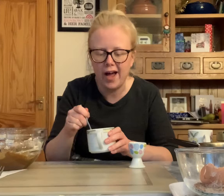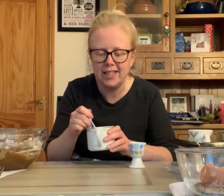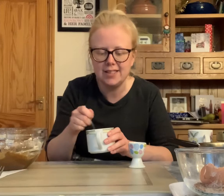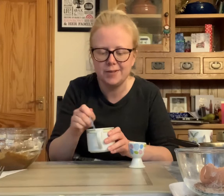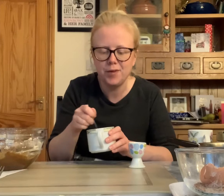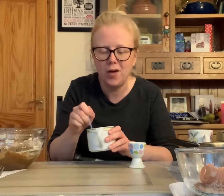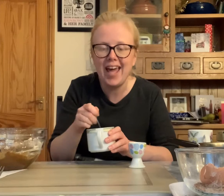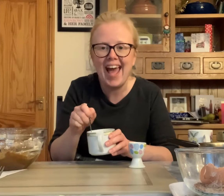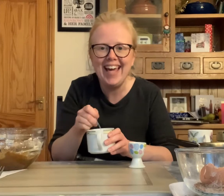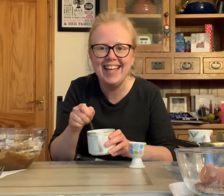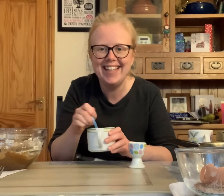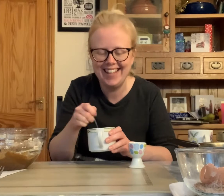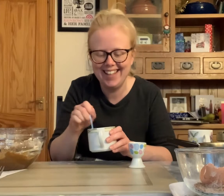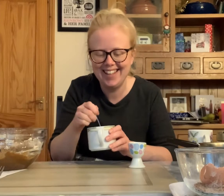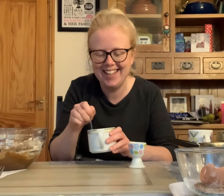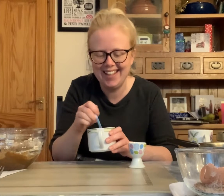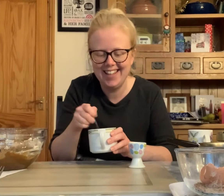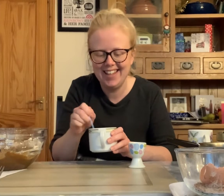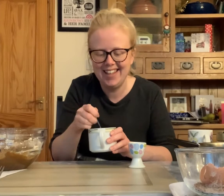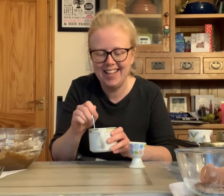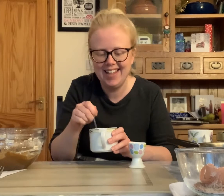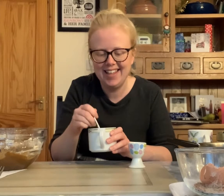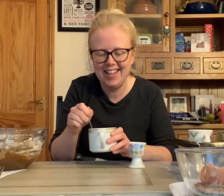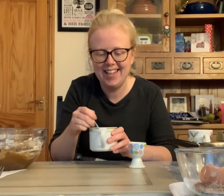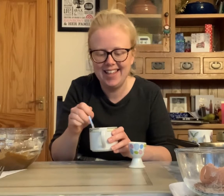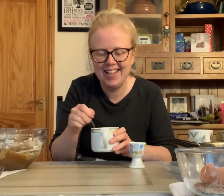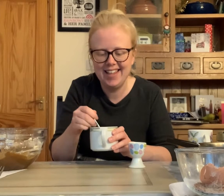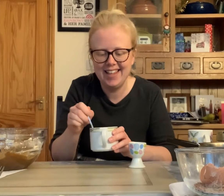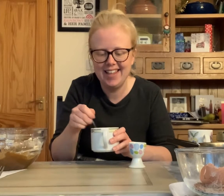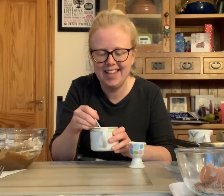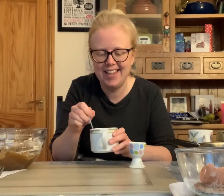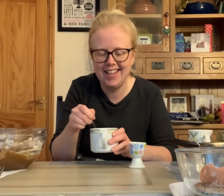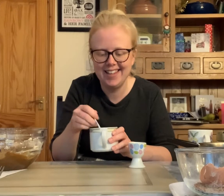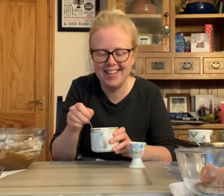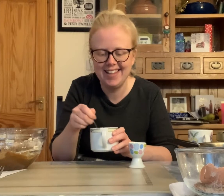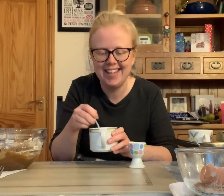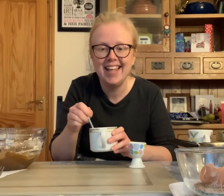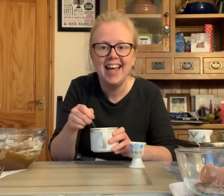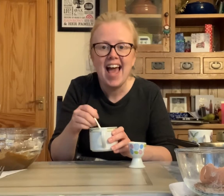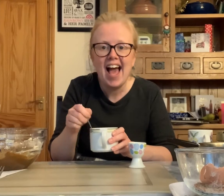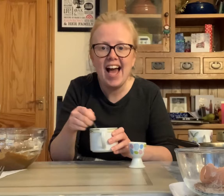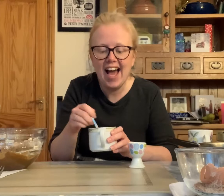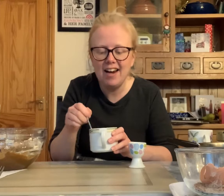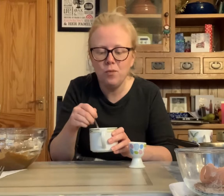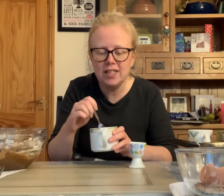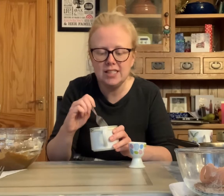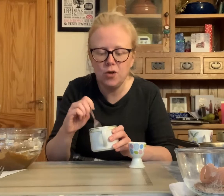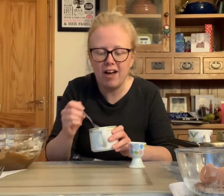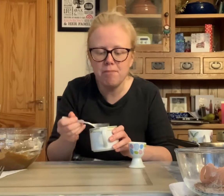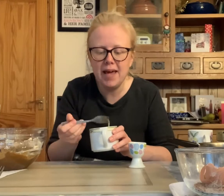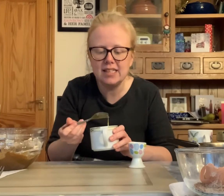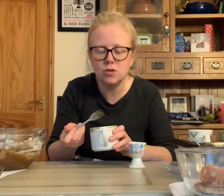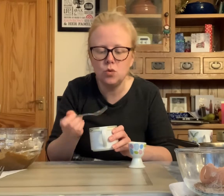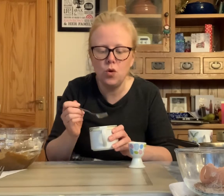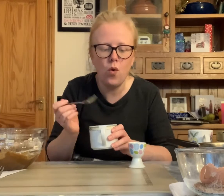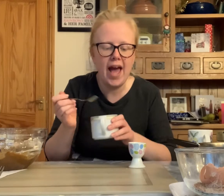white, okay? And once you have mixed all your egg